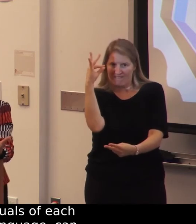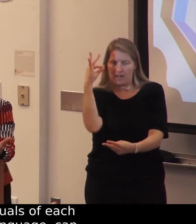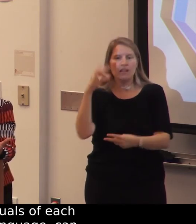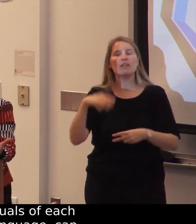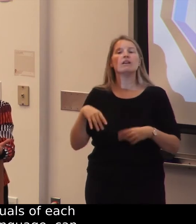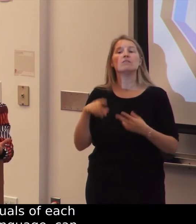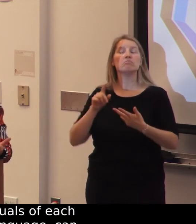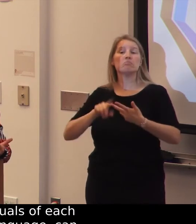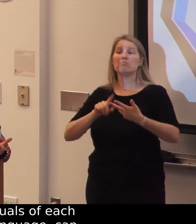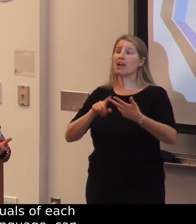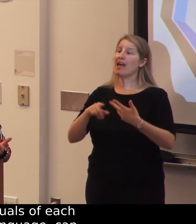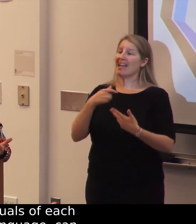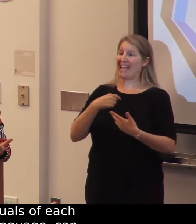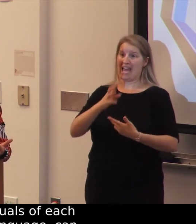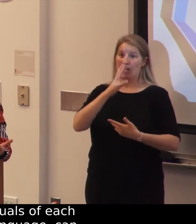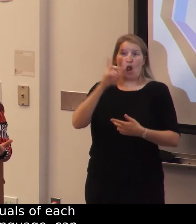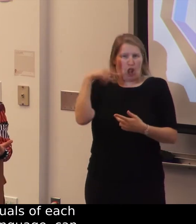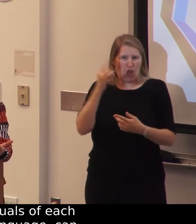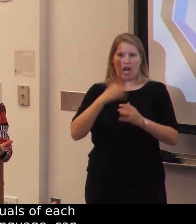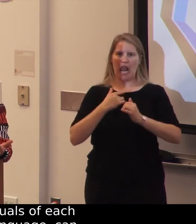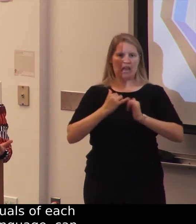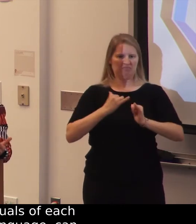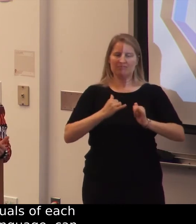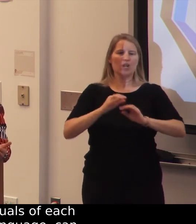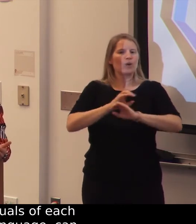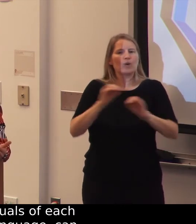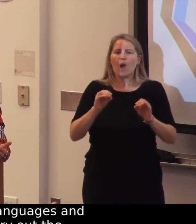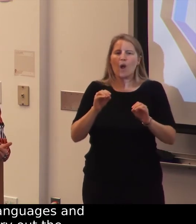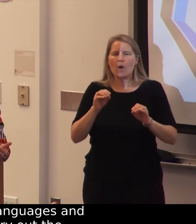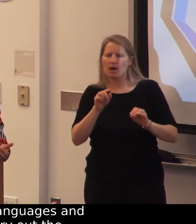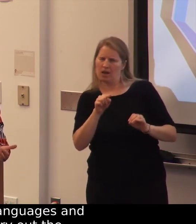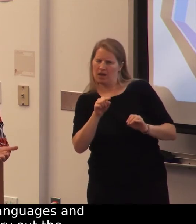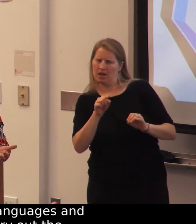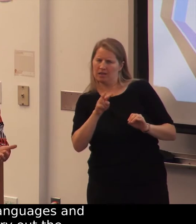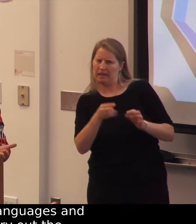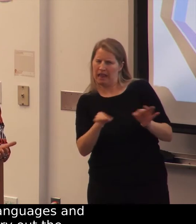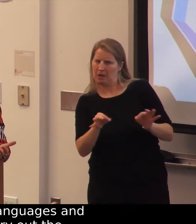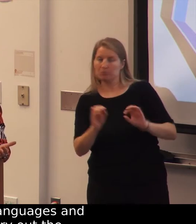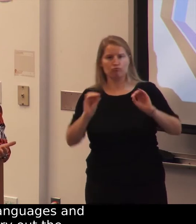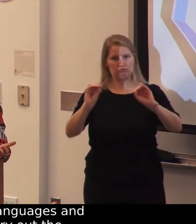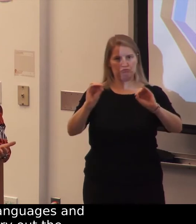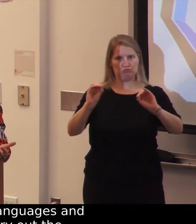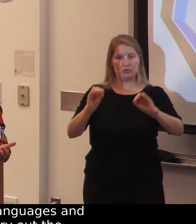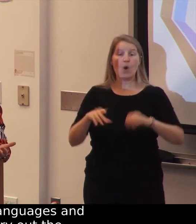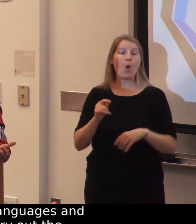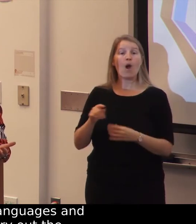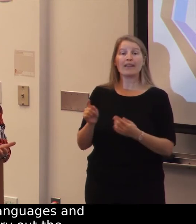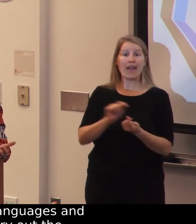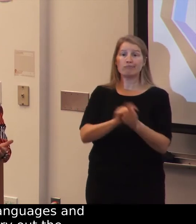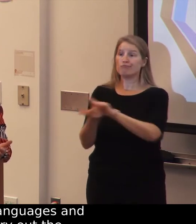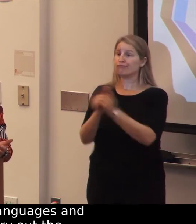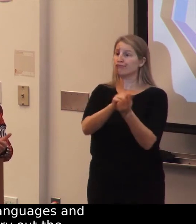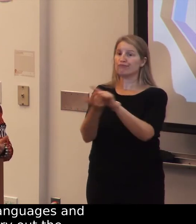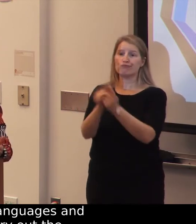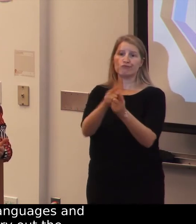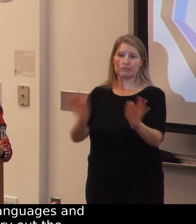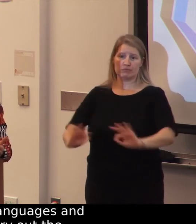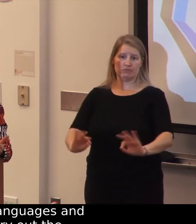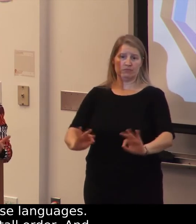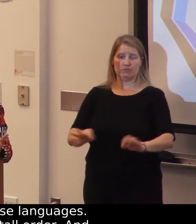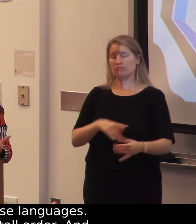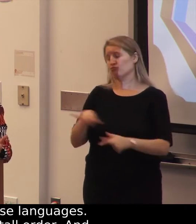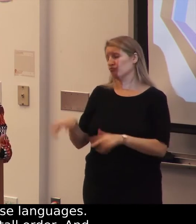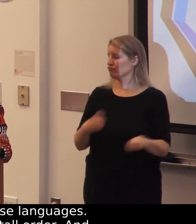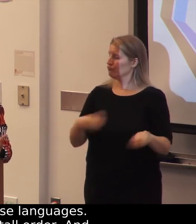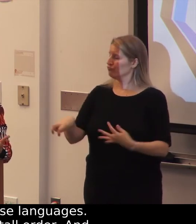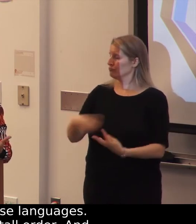undetected among monolinguals of each of their languages, can translate easily between their two languages, and can carry out the